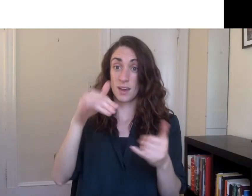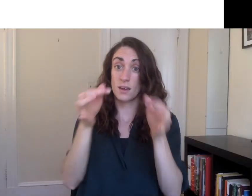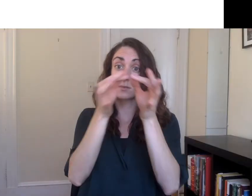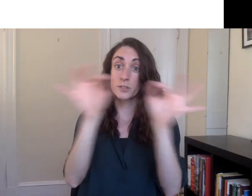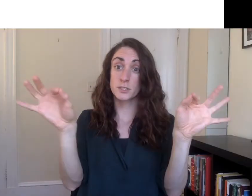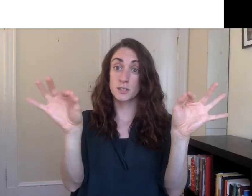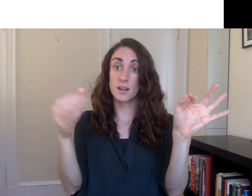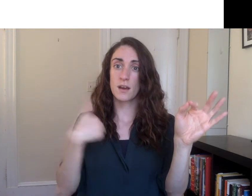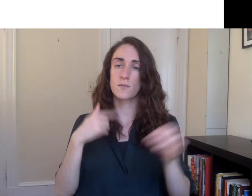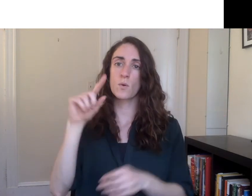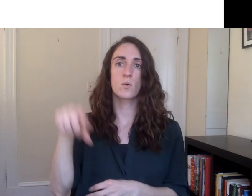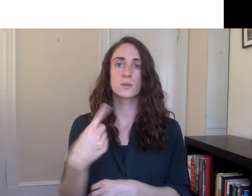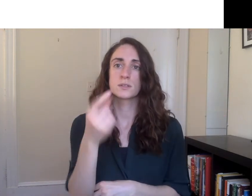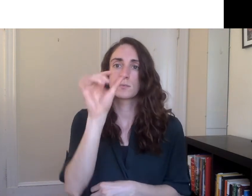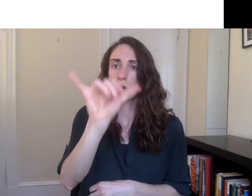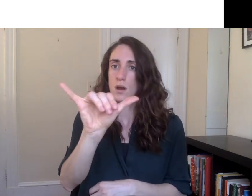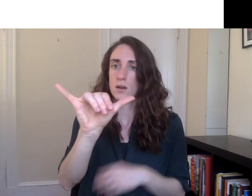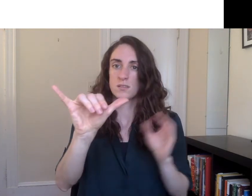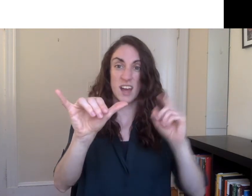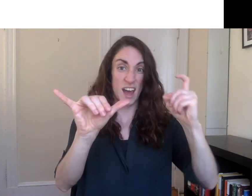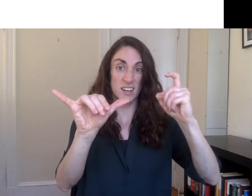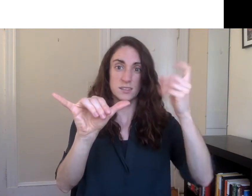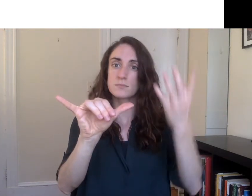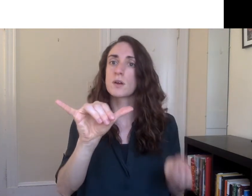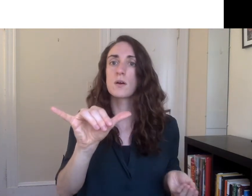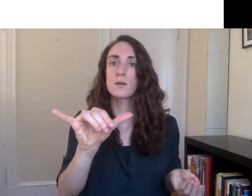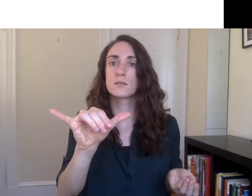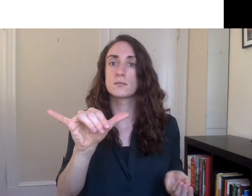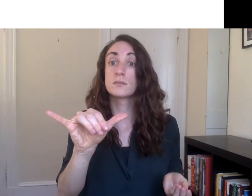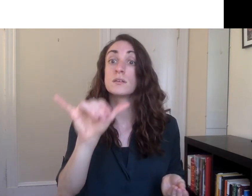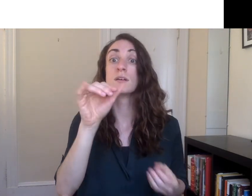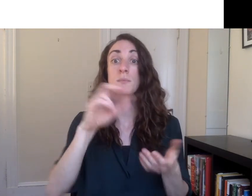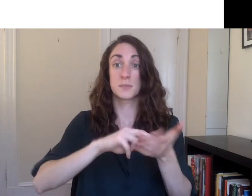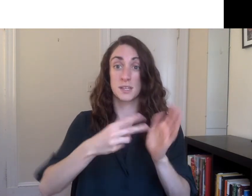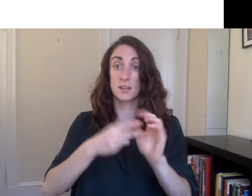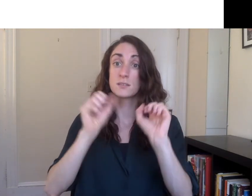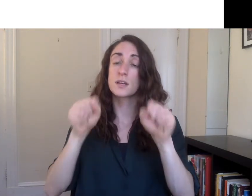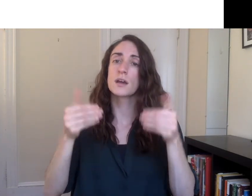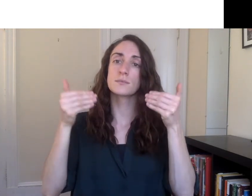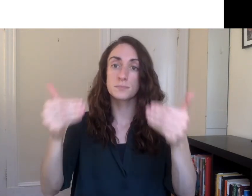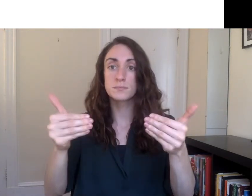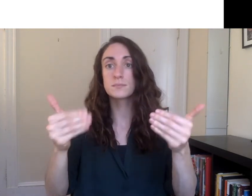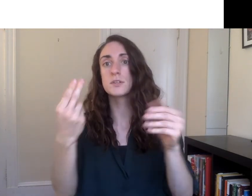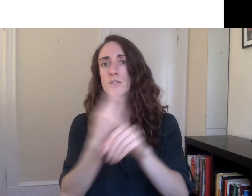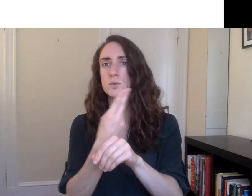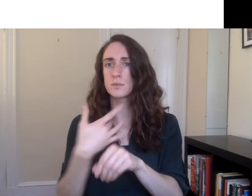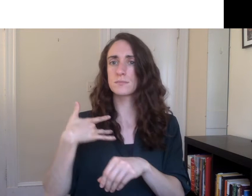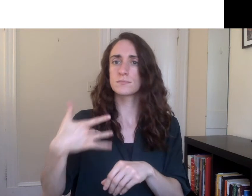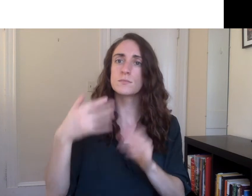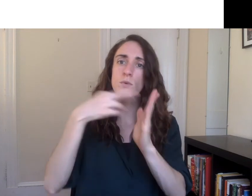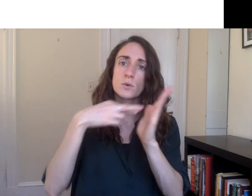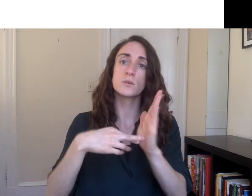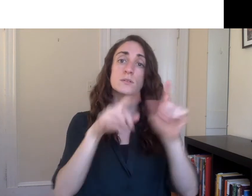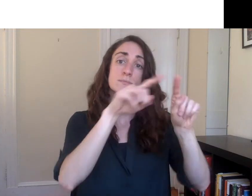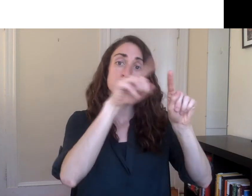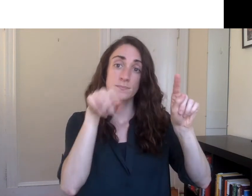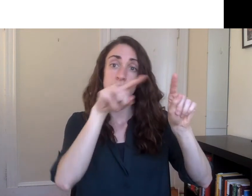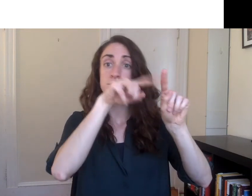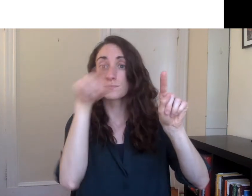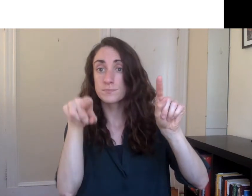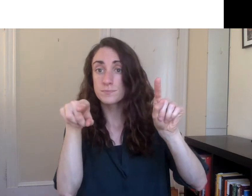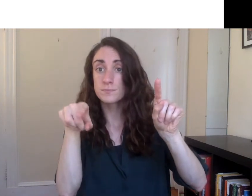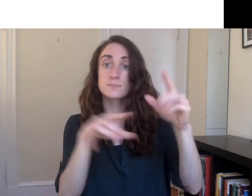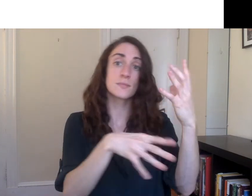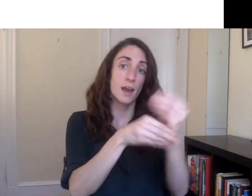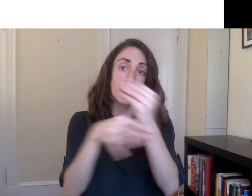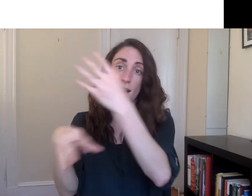After making that substitution, this equation now only has the variable y. There's no x anymore. So we can use the familiar algebra rules that we always use,